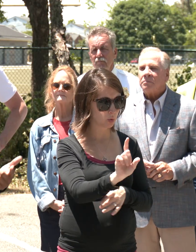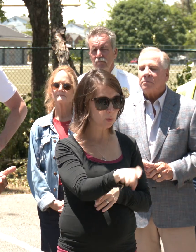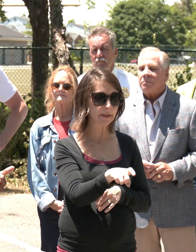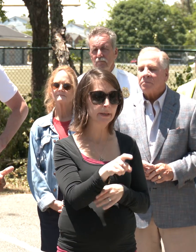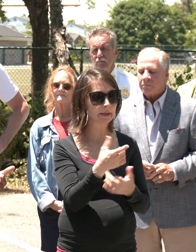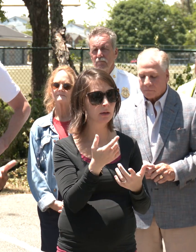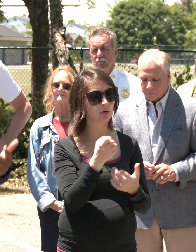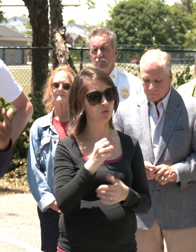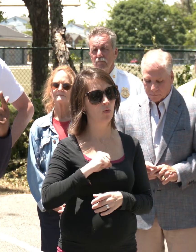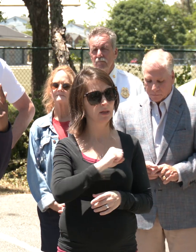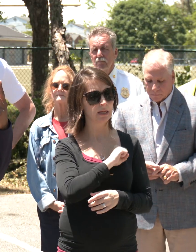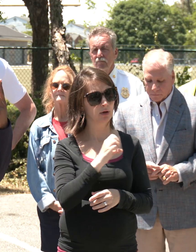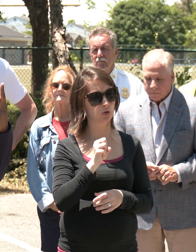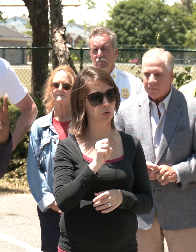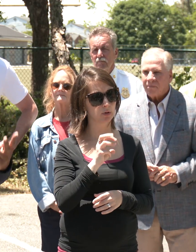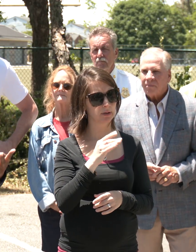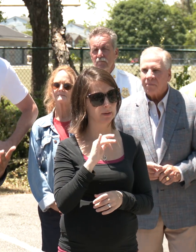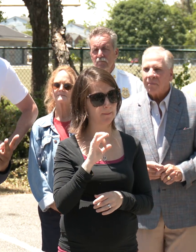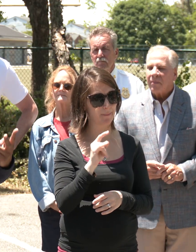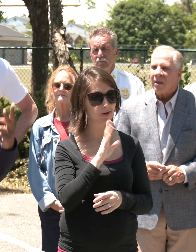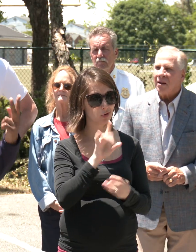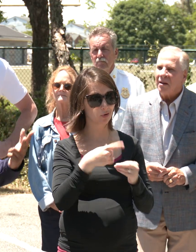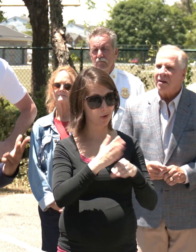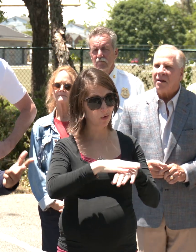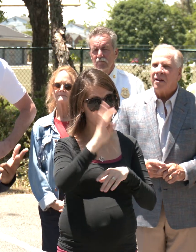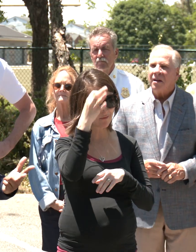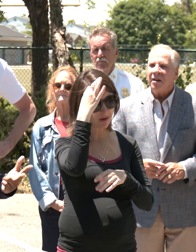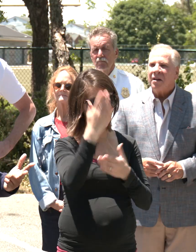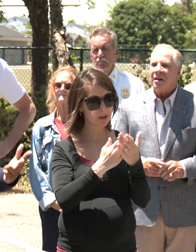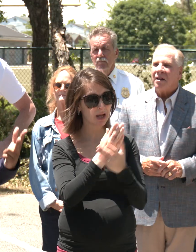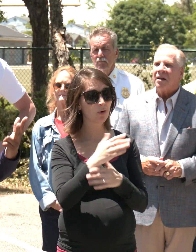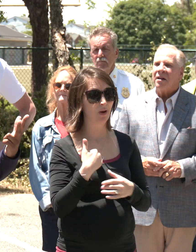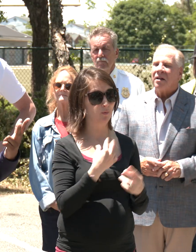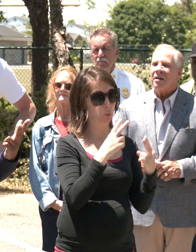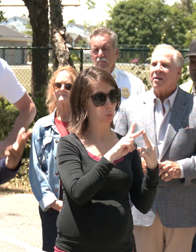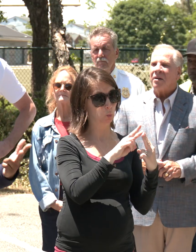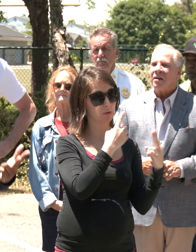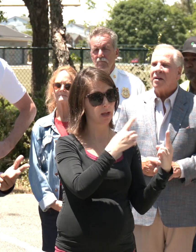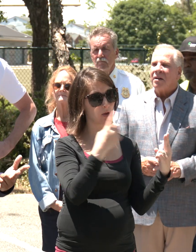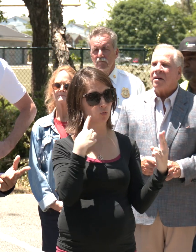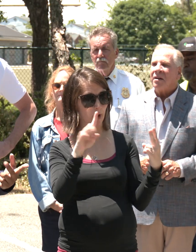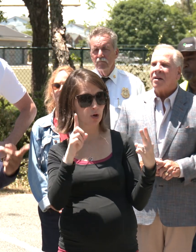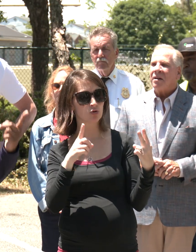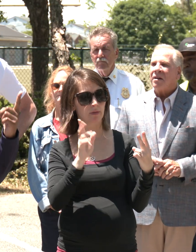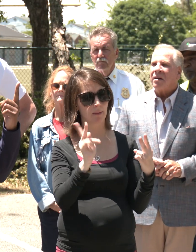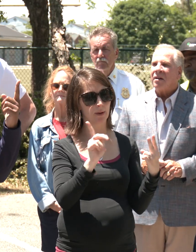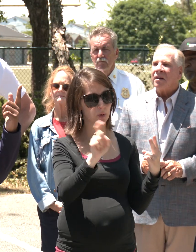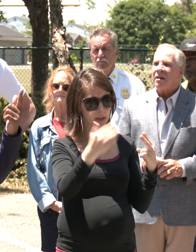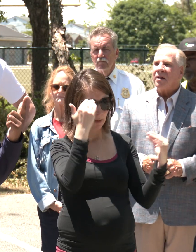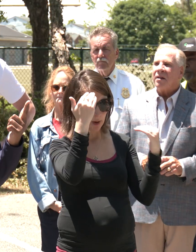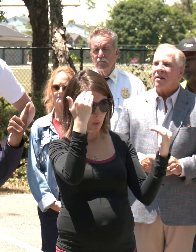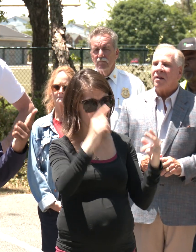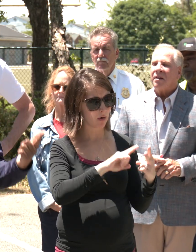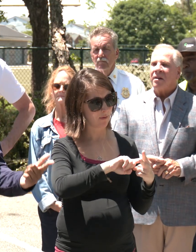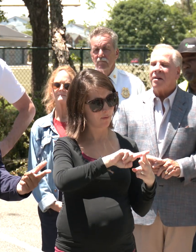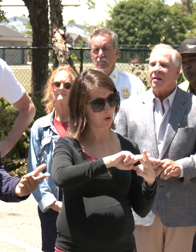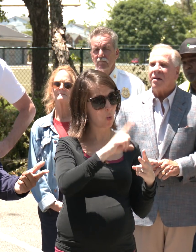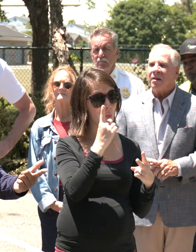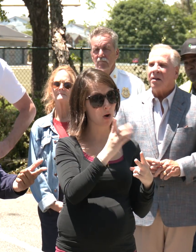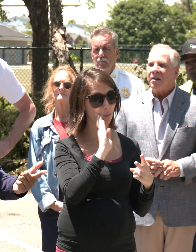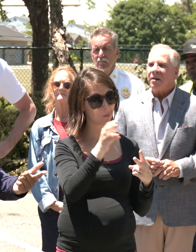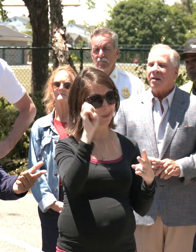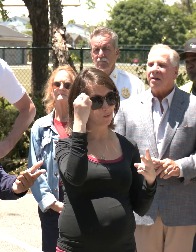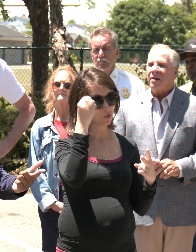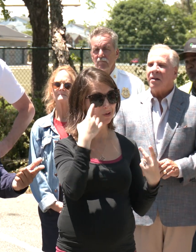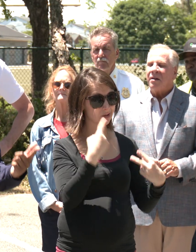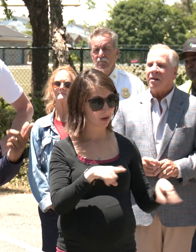As Senator Smith talked about, on the federal side, there are two declarations that folks need to be aware of, and those are one is the